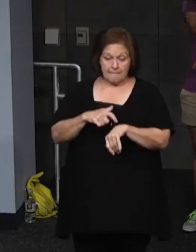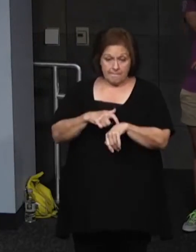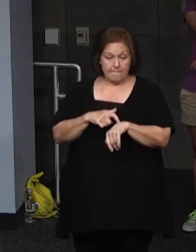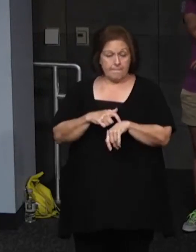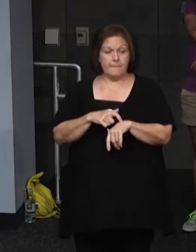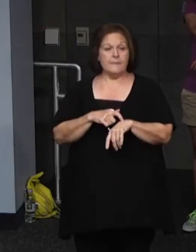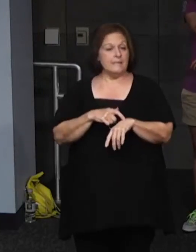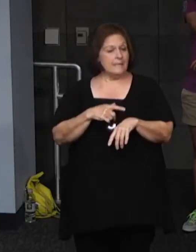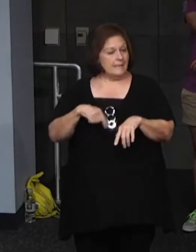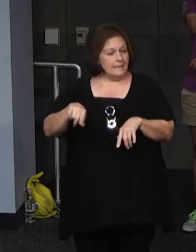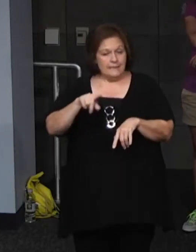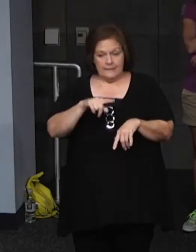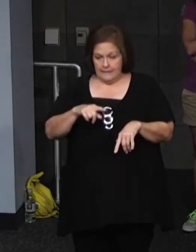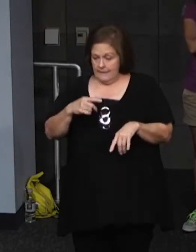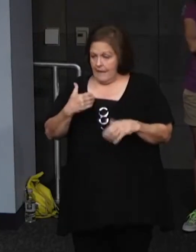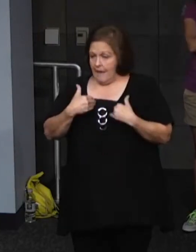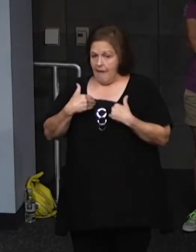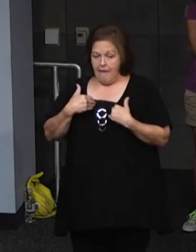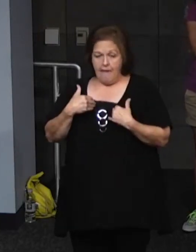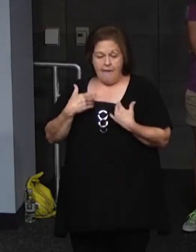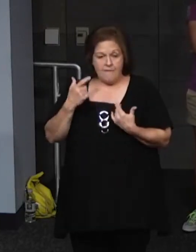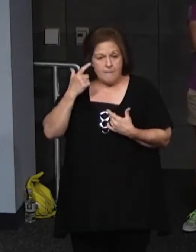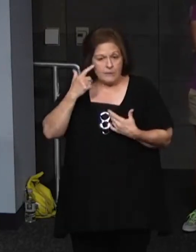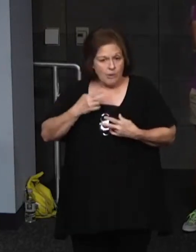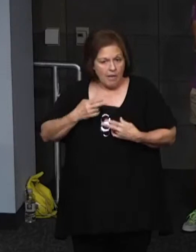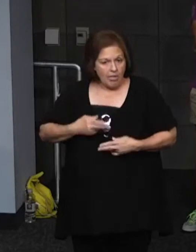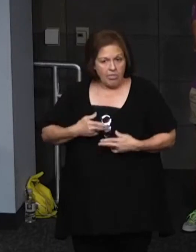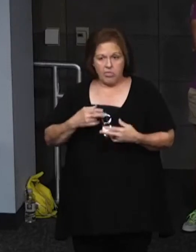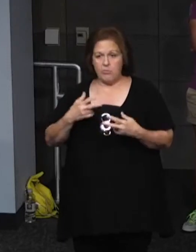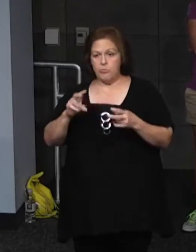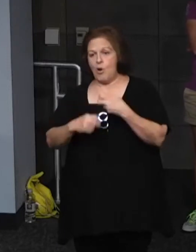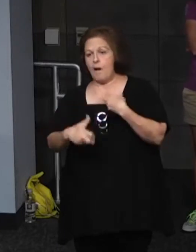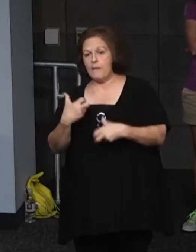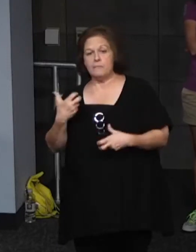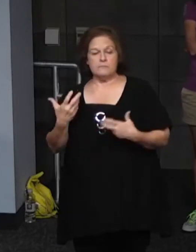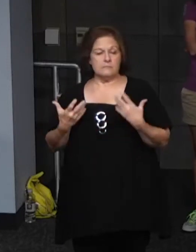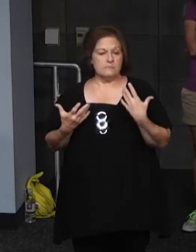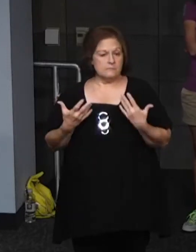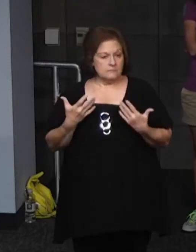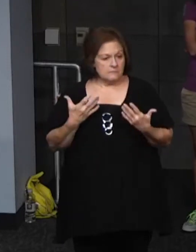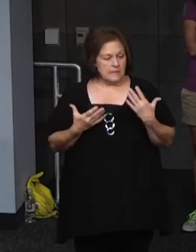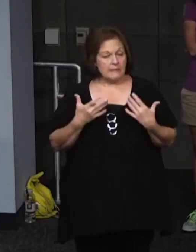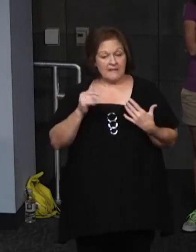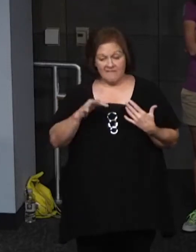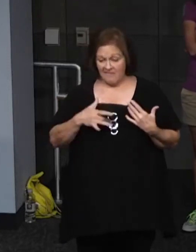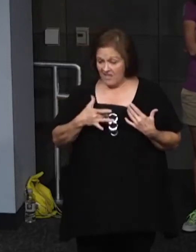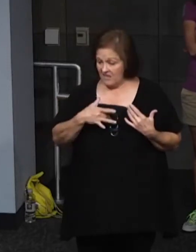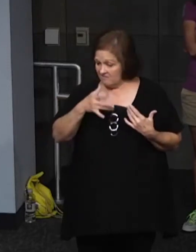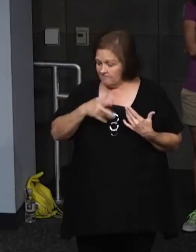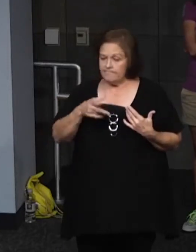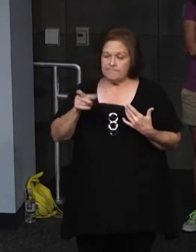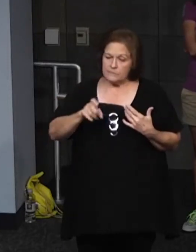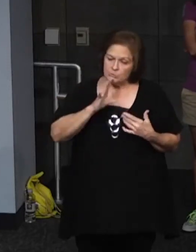is natural to have mental health issues, behavioral issues come up. It is critical that you speak to someone.